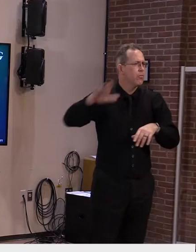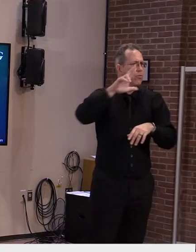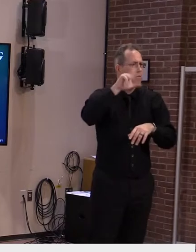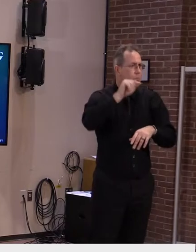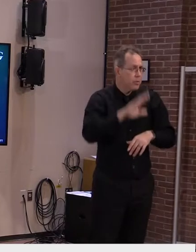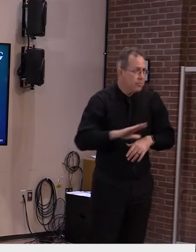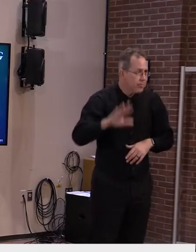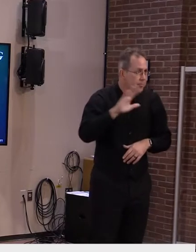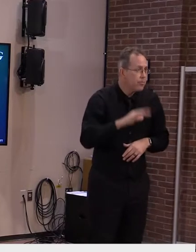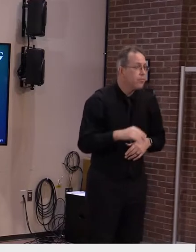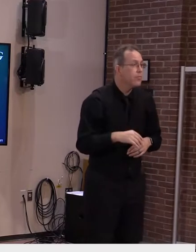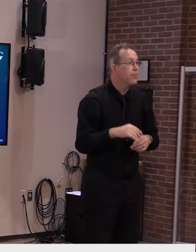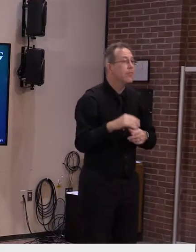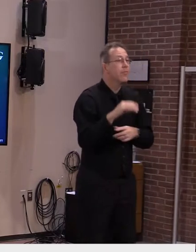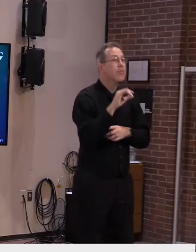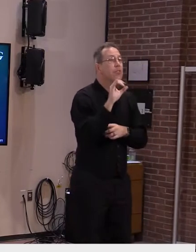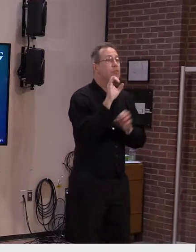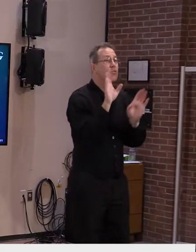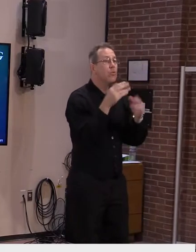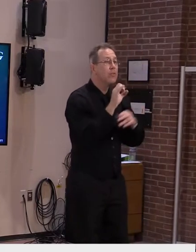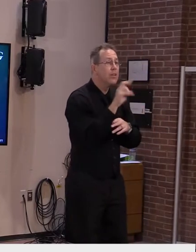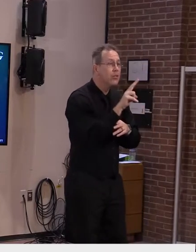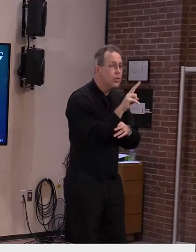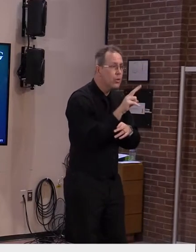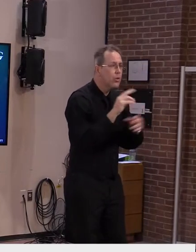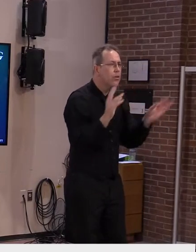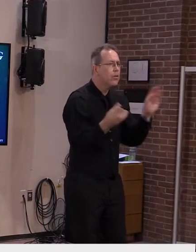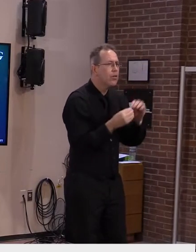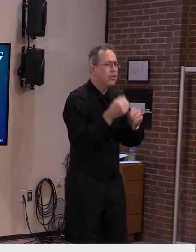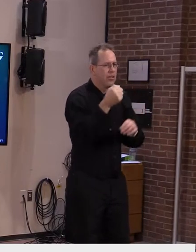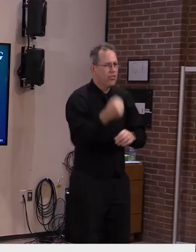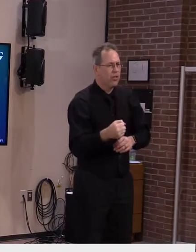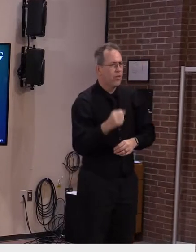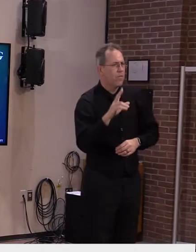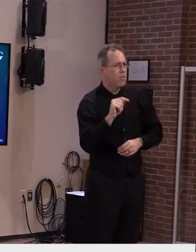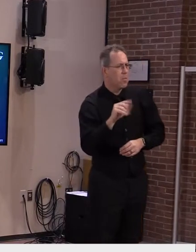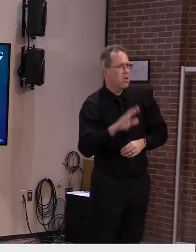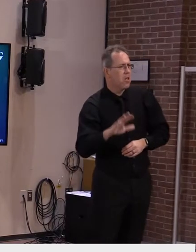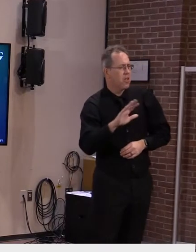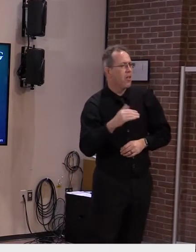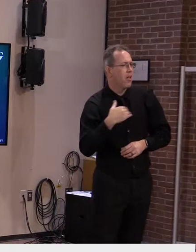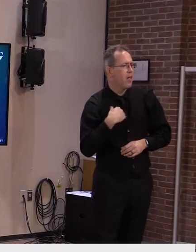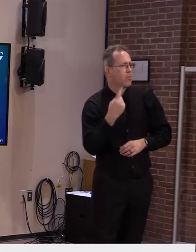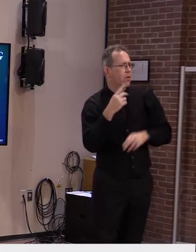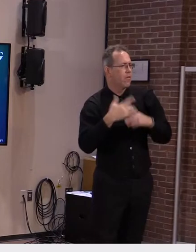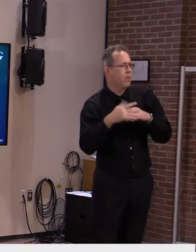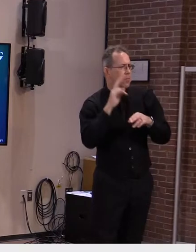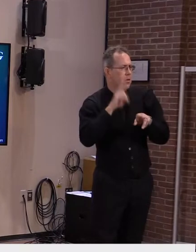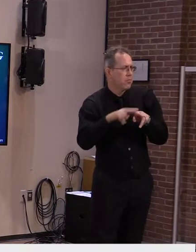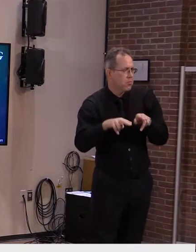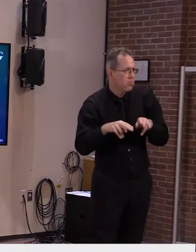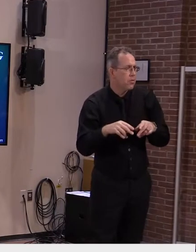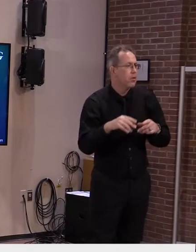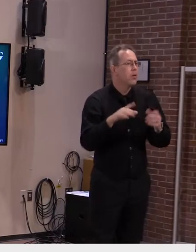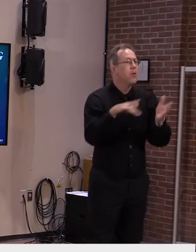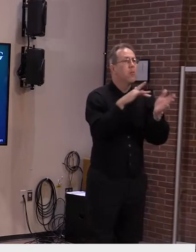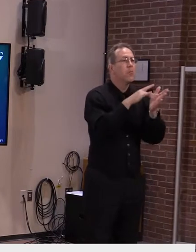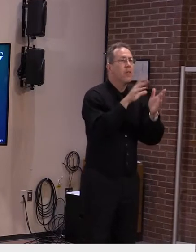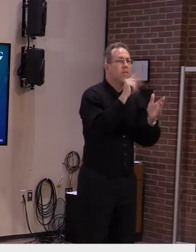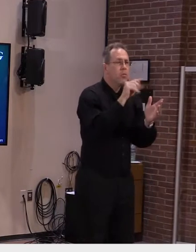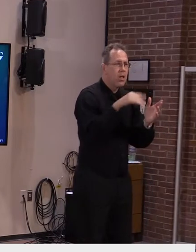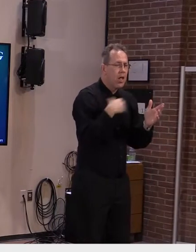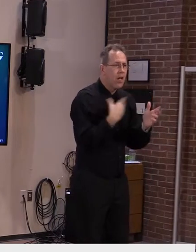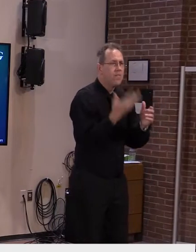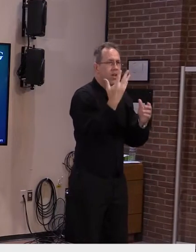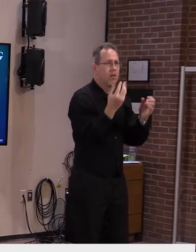at Southwestern Vermont Medical Center. The University of Vermont Medical Center will also add 5